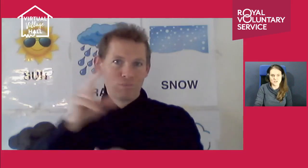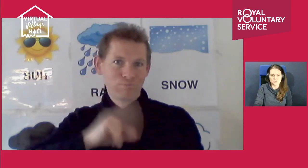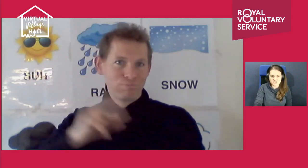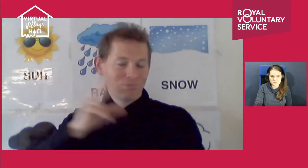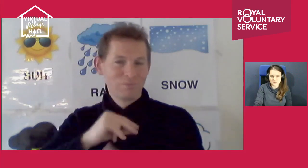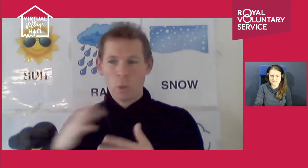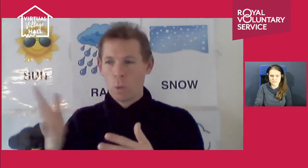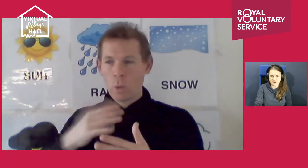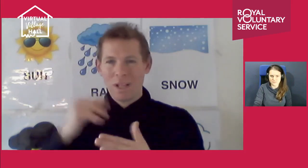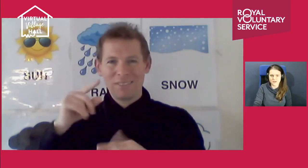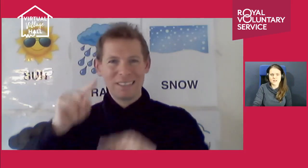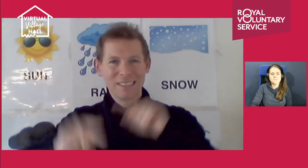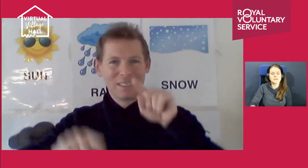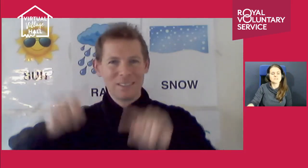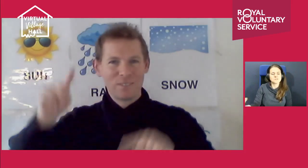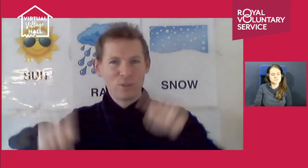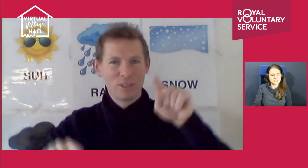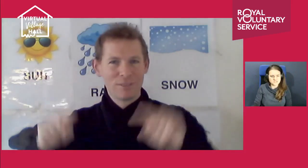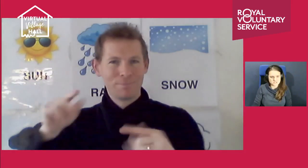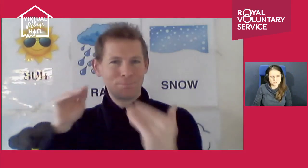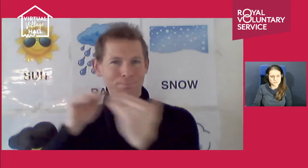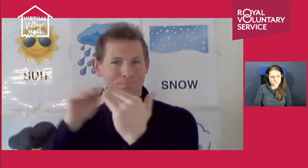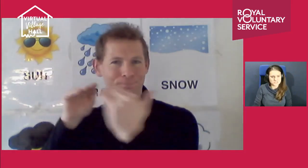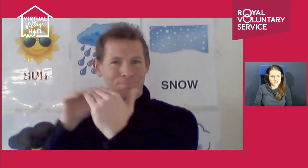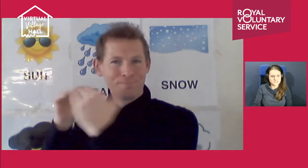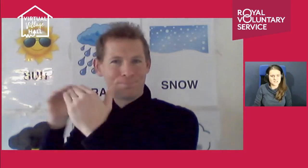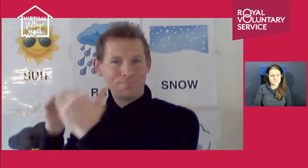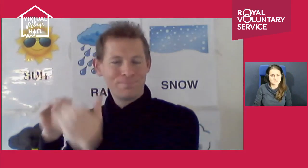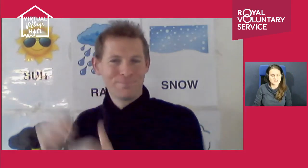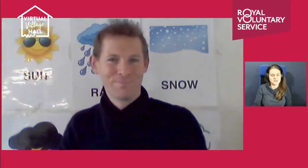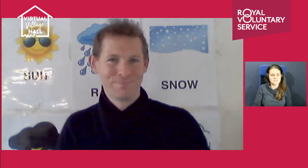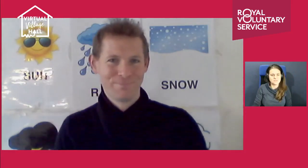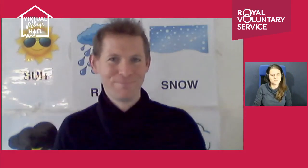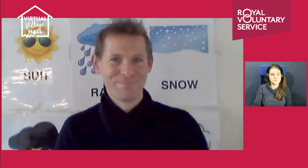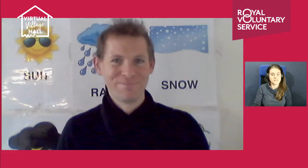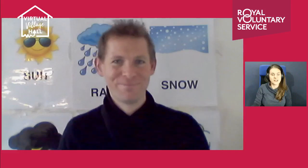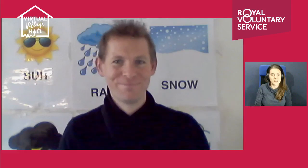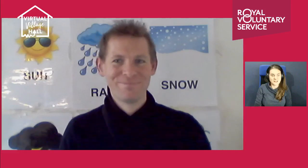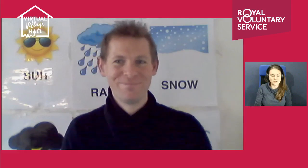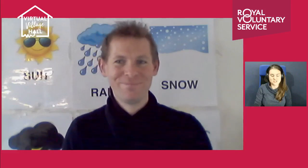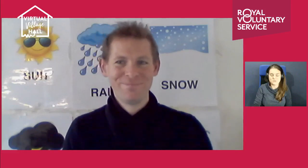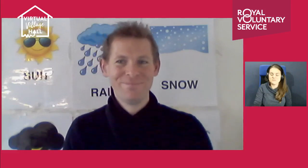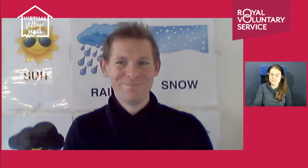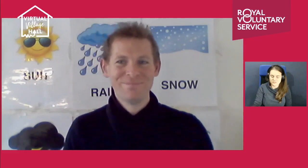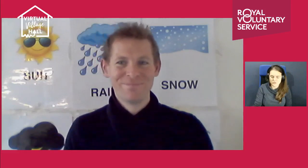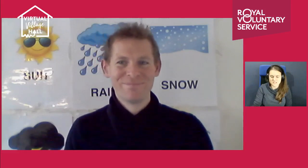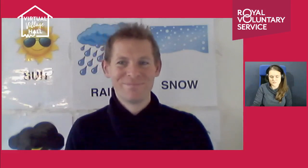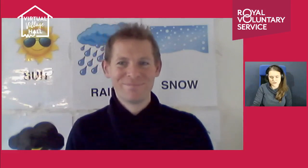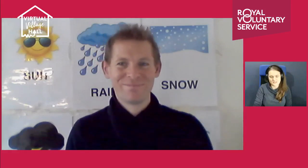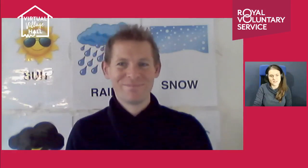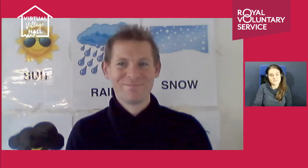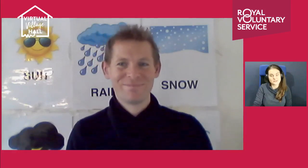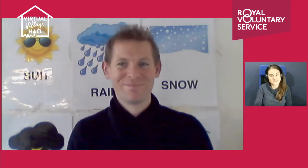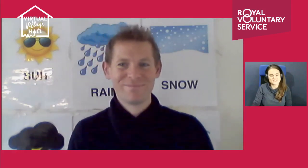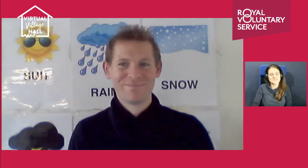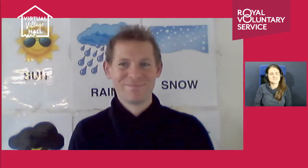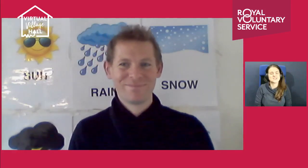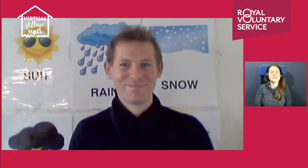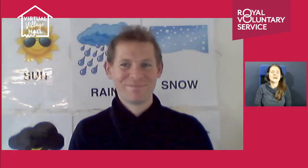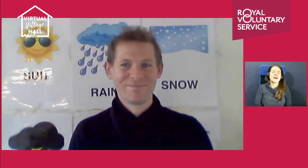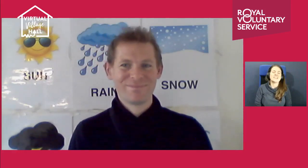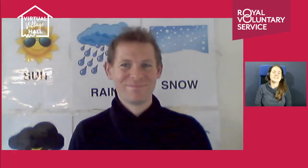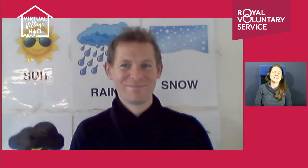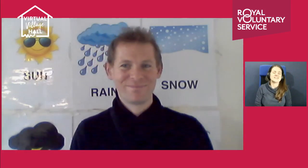signing, using BSL grammar makes it so much easier to understand that that language. But of course, everyone's an